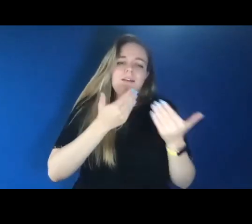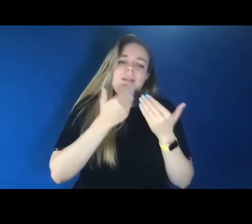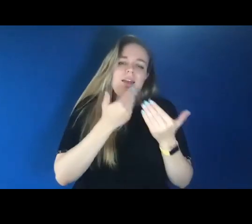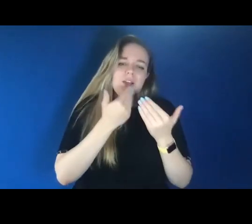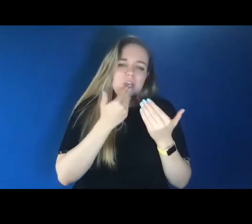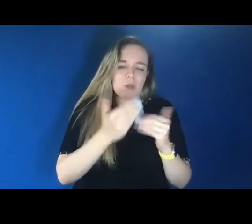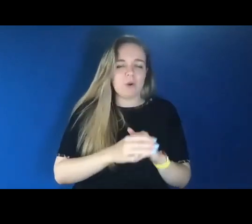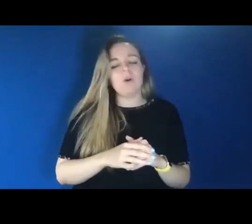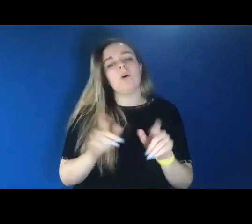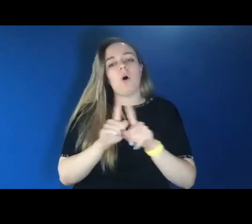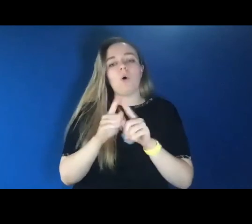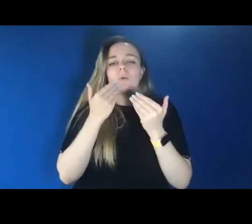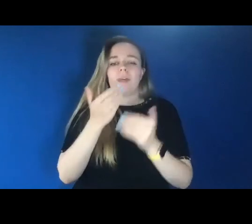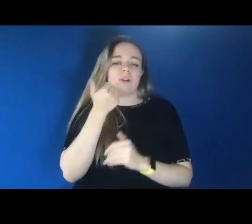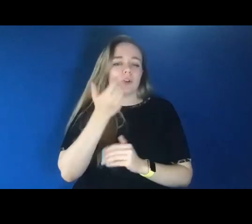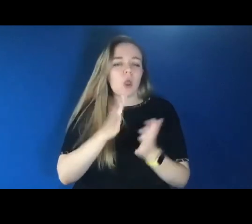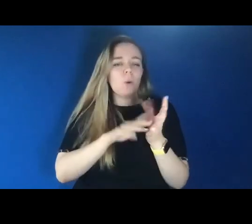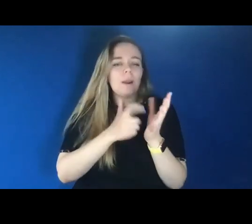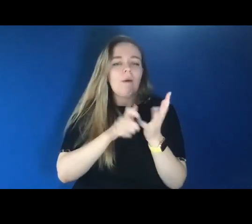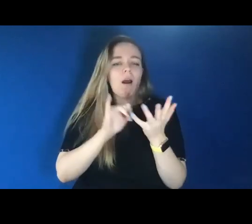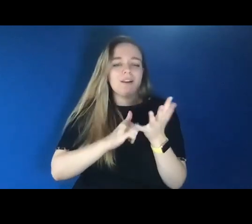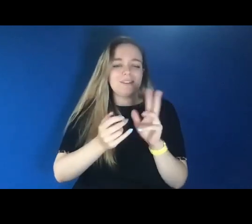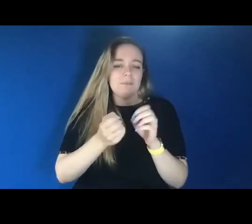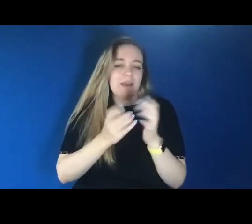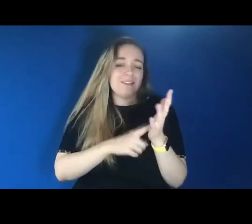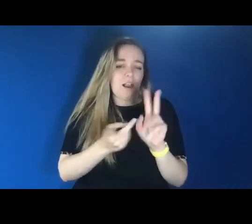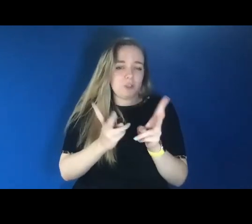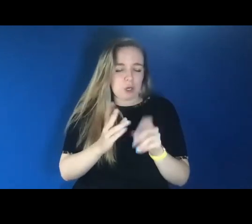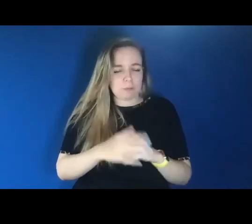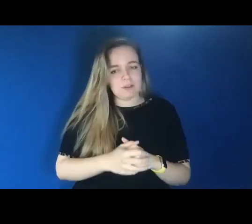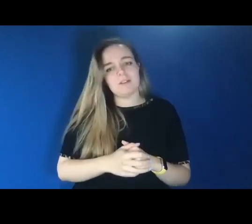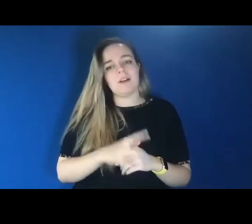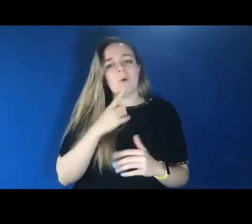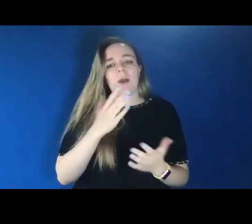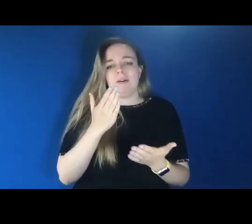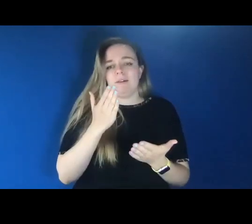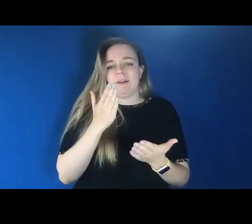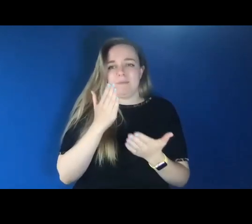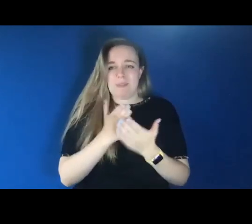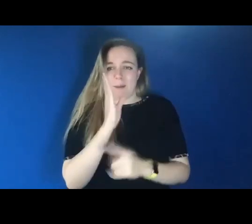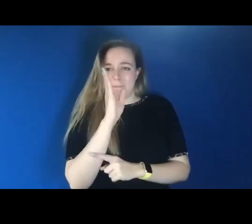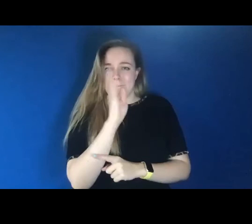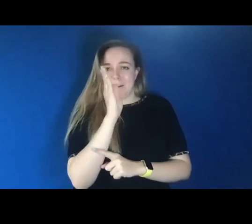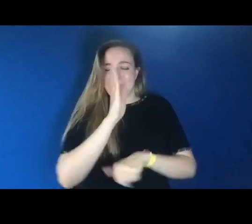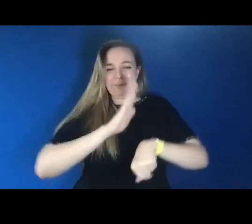well to Lou and Marcus, our interpreters. And we're absolutely bang on time. So